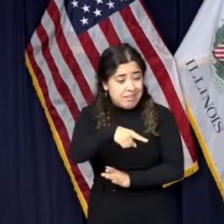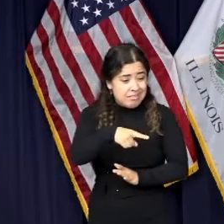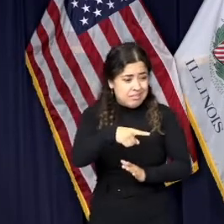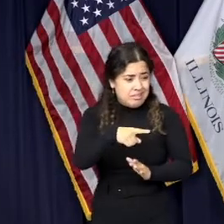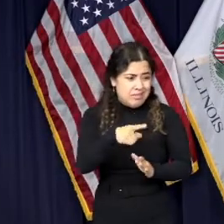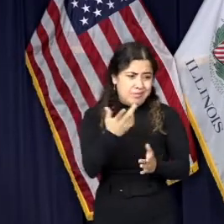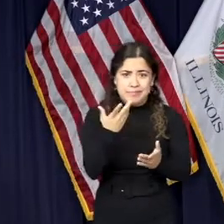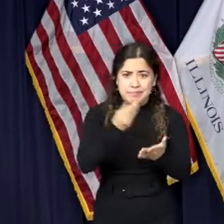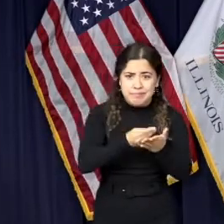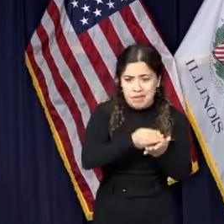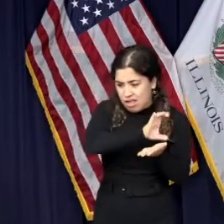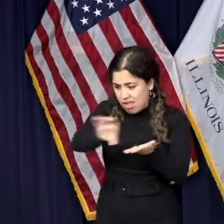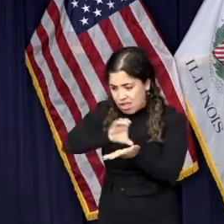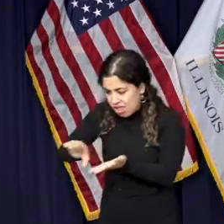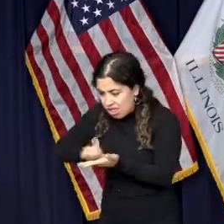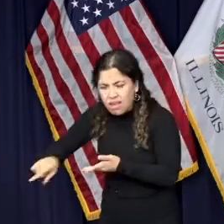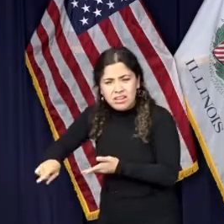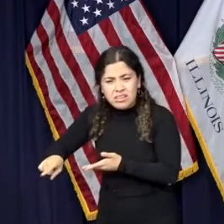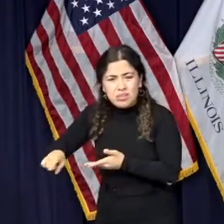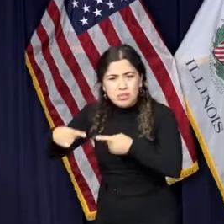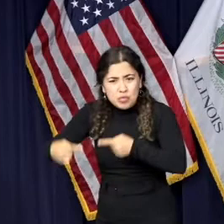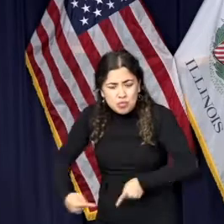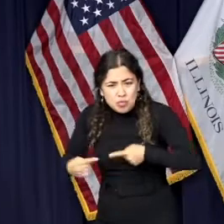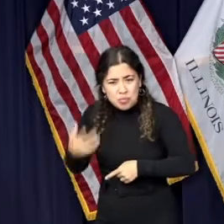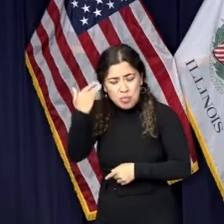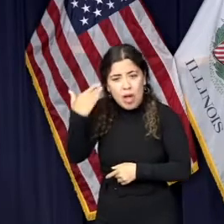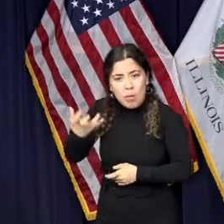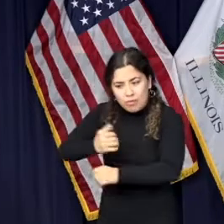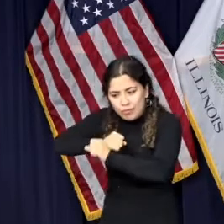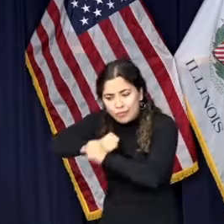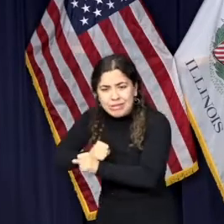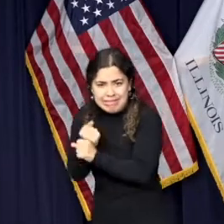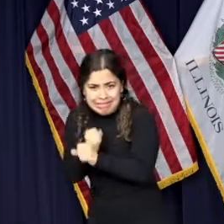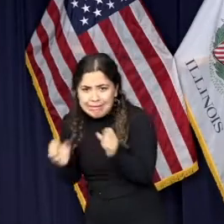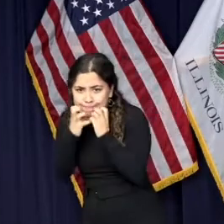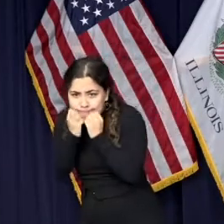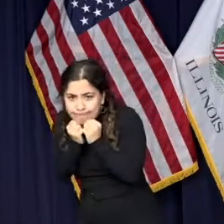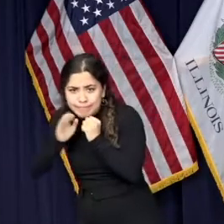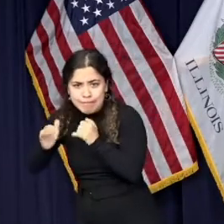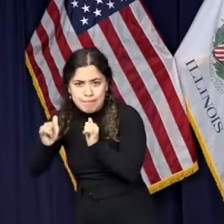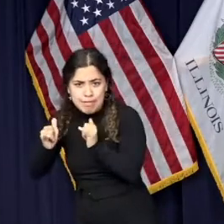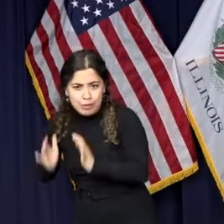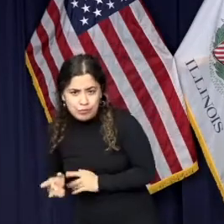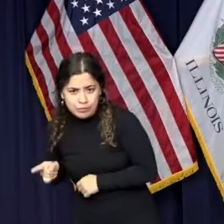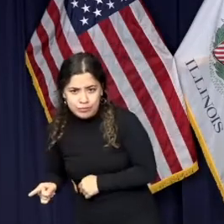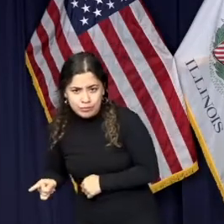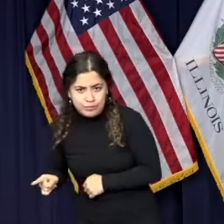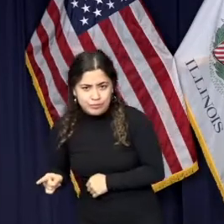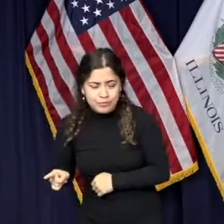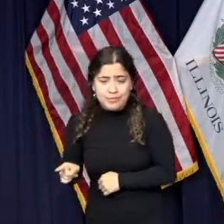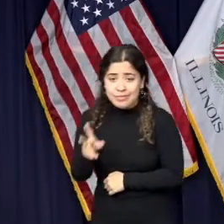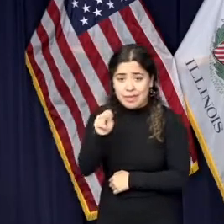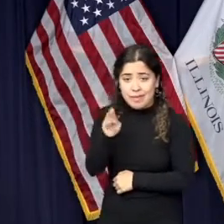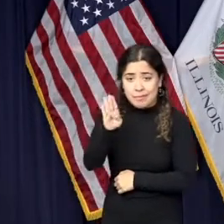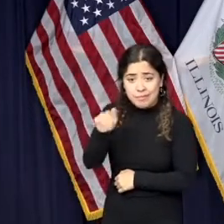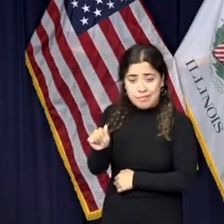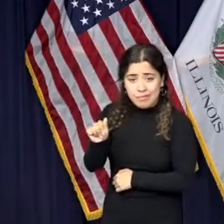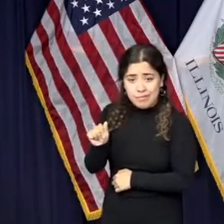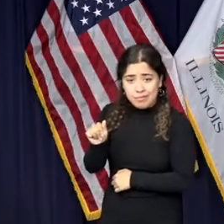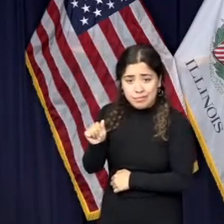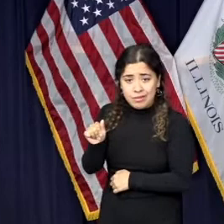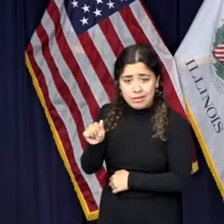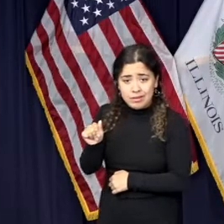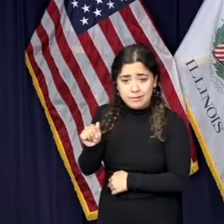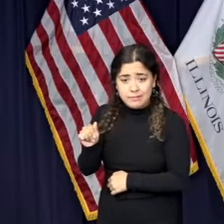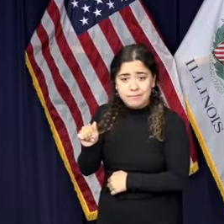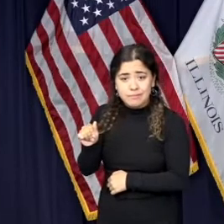there won't be enough protection for kids on our school playing fields. The NBA has resorted to containing its